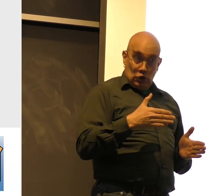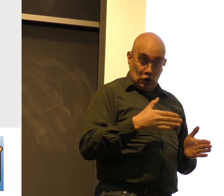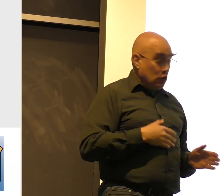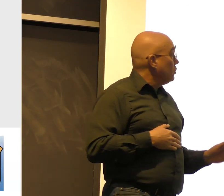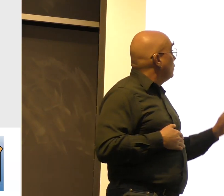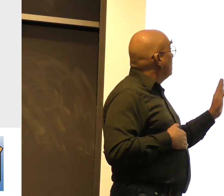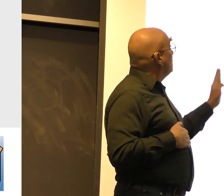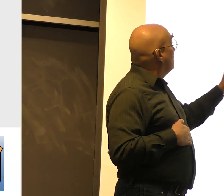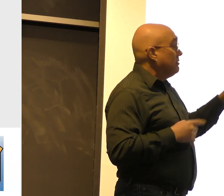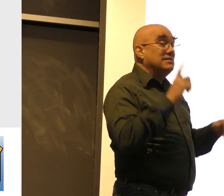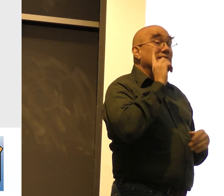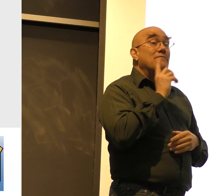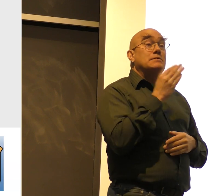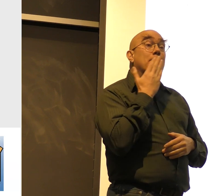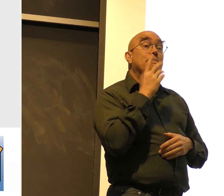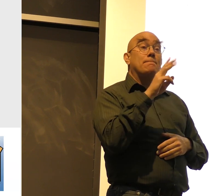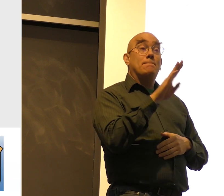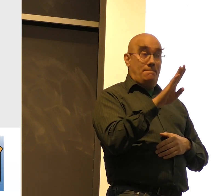lip reader, deaf and dumb,